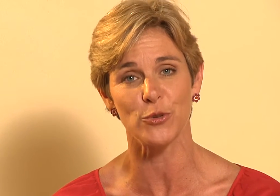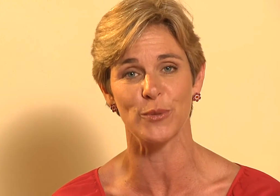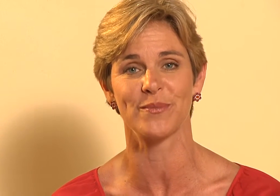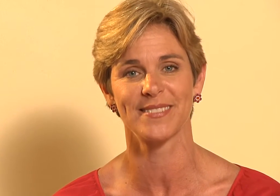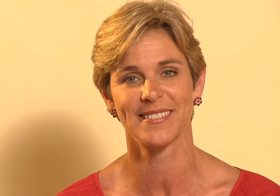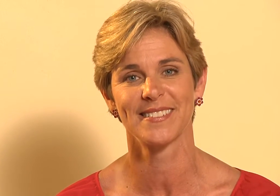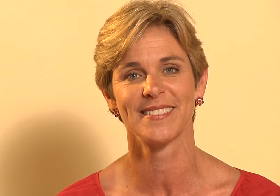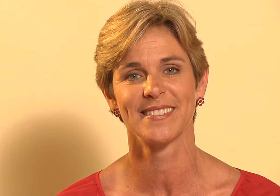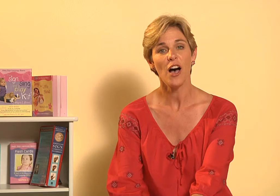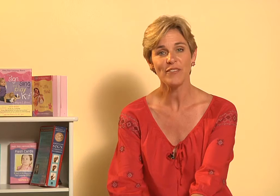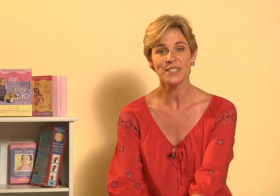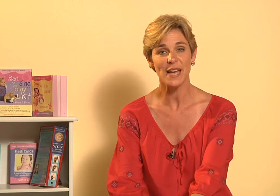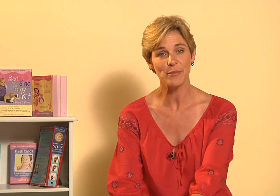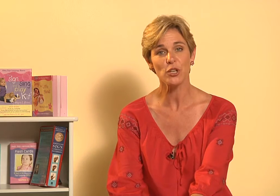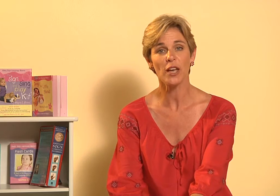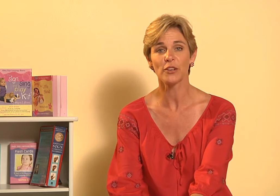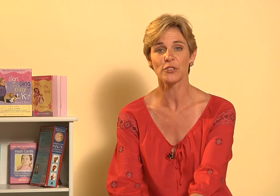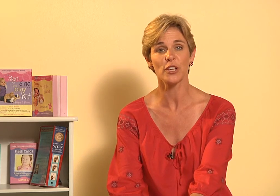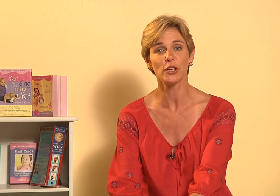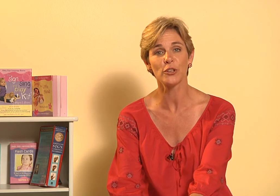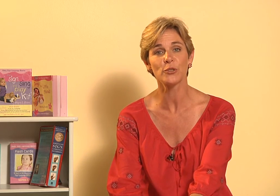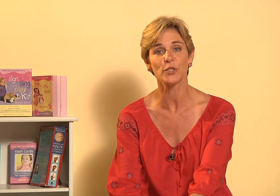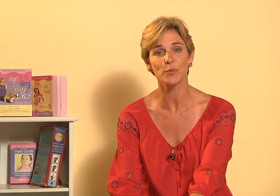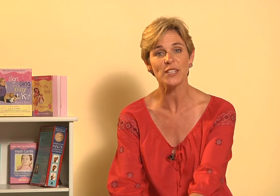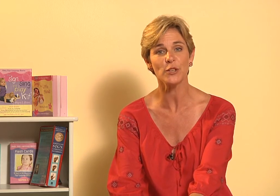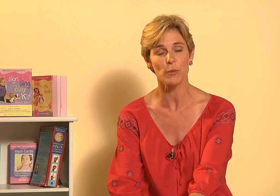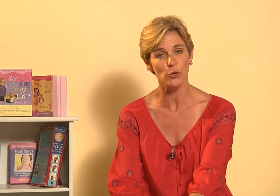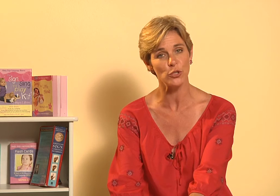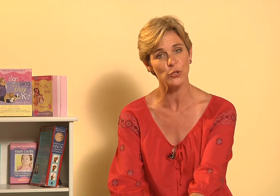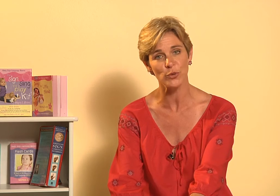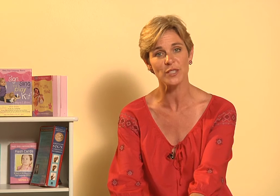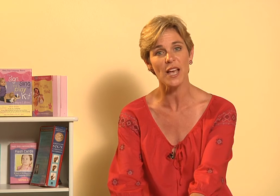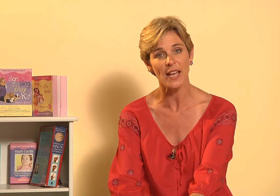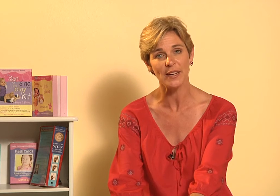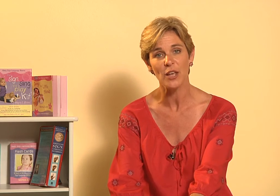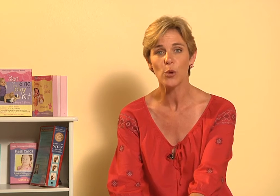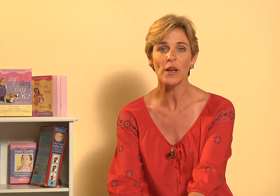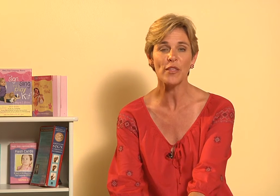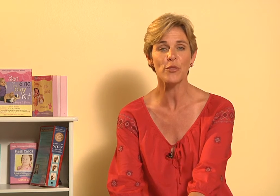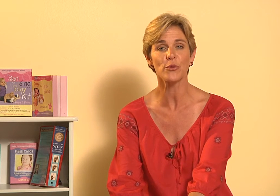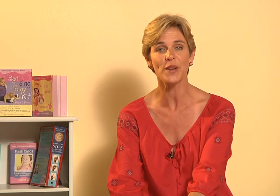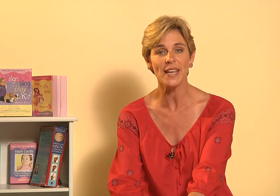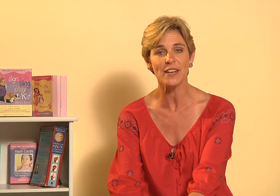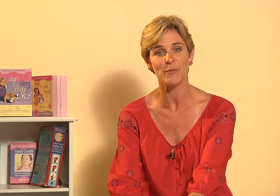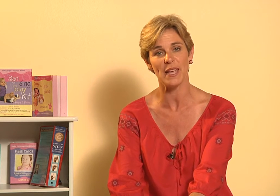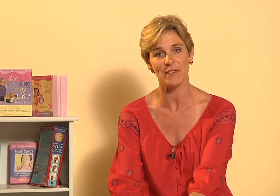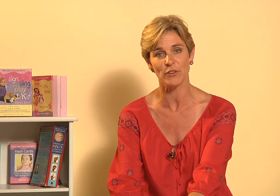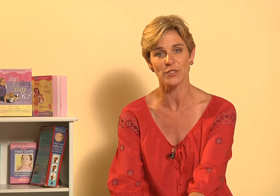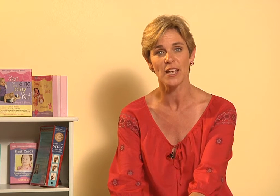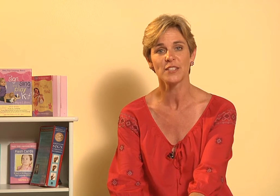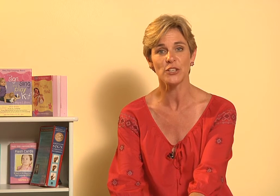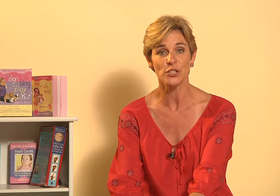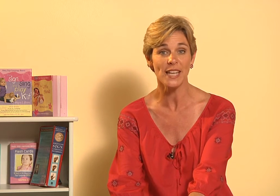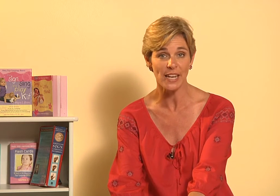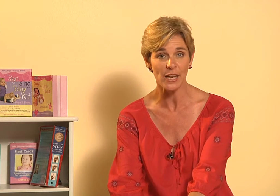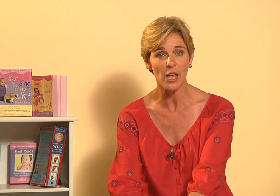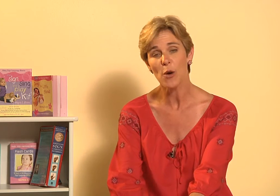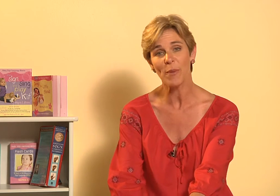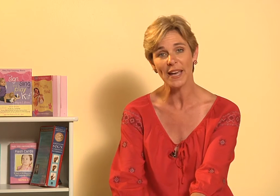tantrum. Oftentimes, toddlers can learn to express their emotions through a sign rather than through negative behaviors such as hitting,